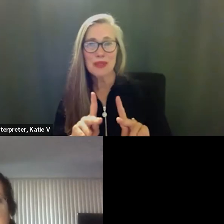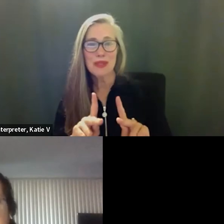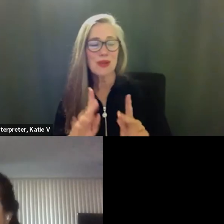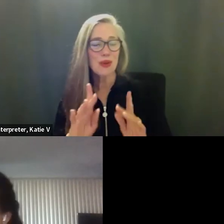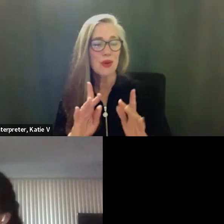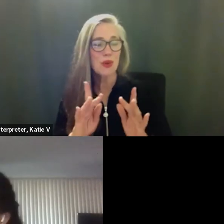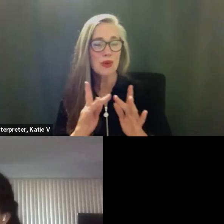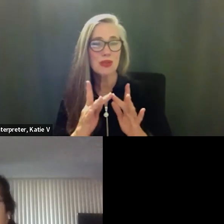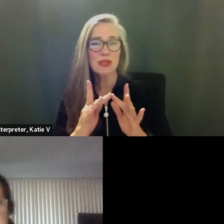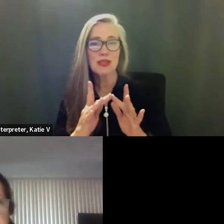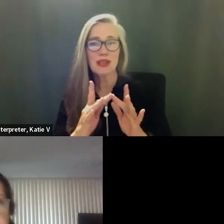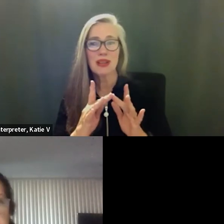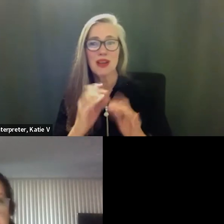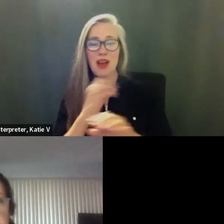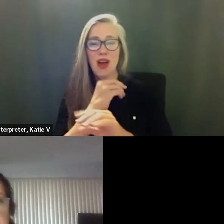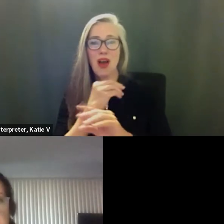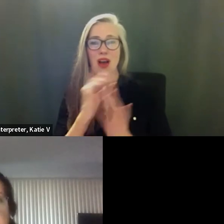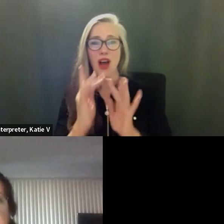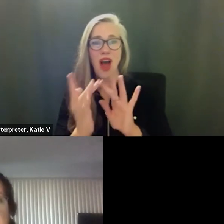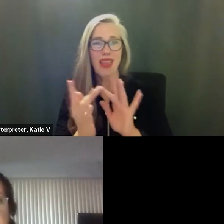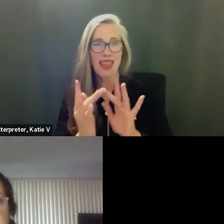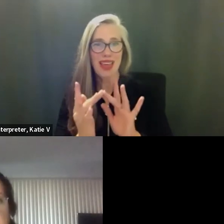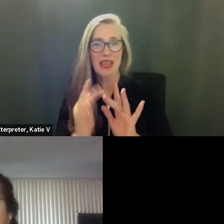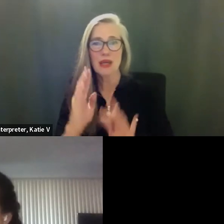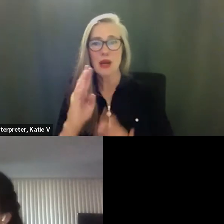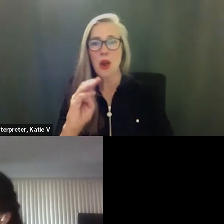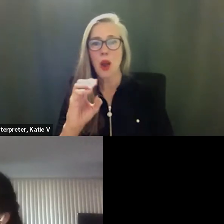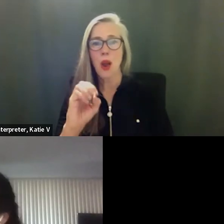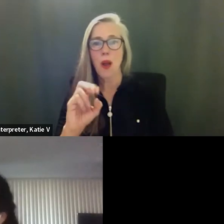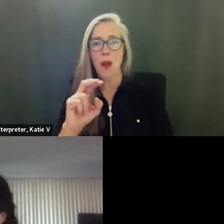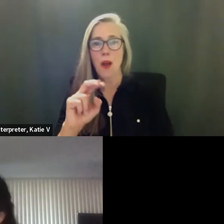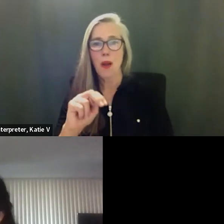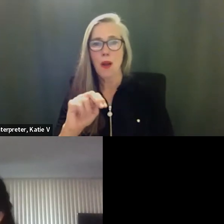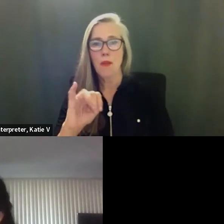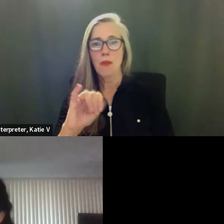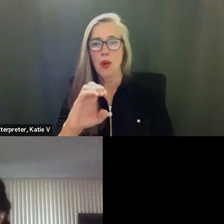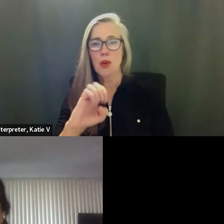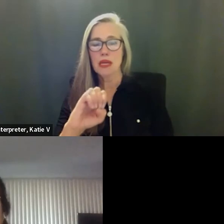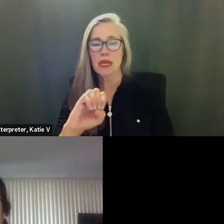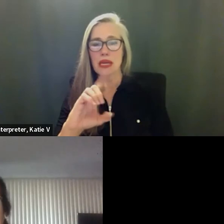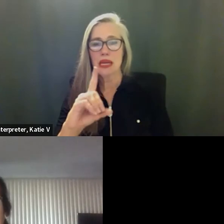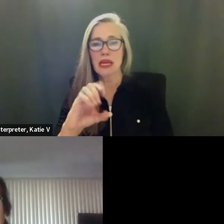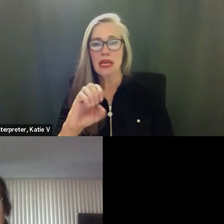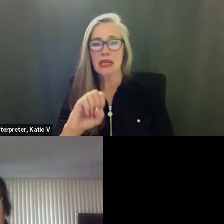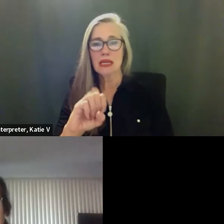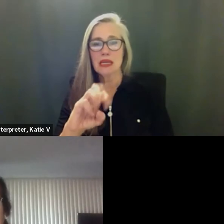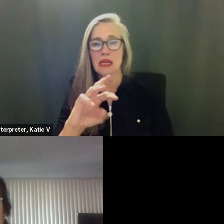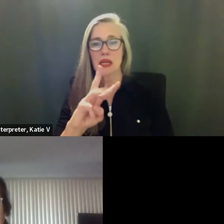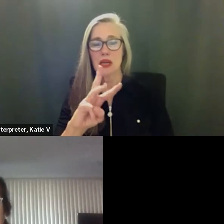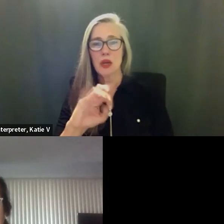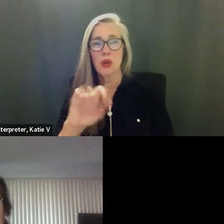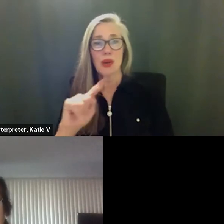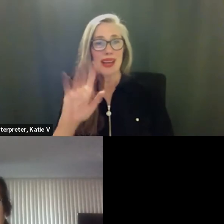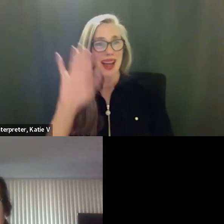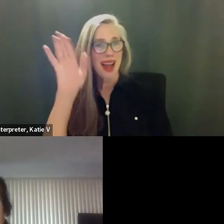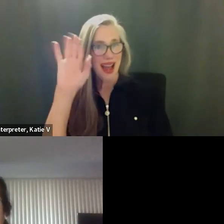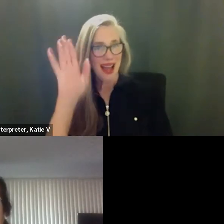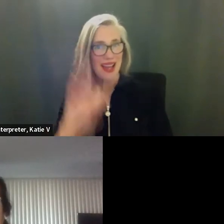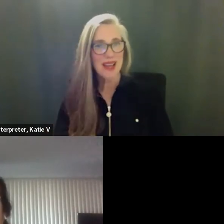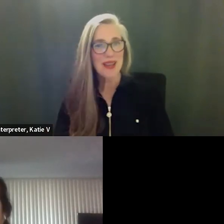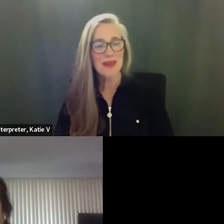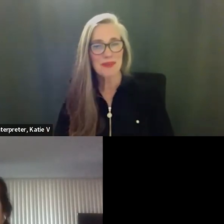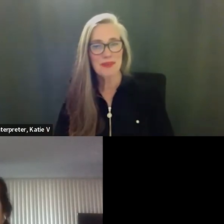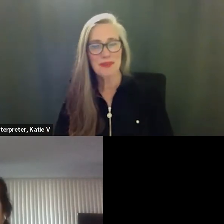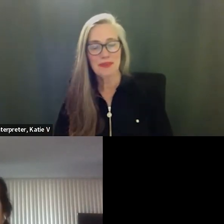hi miss caps and board members yeah i just wanted to say i